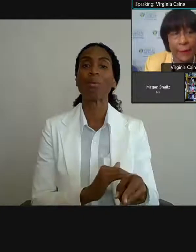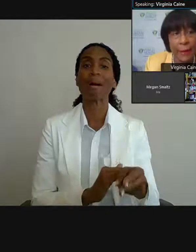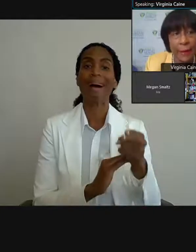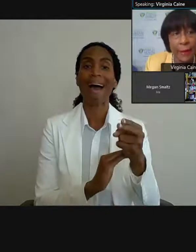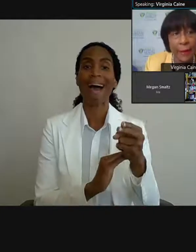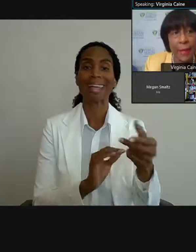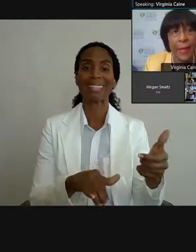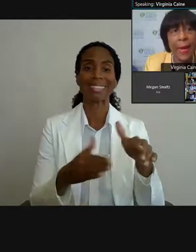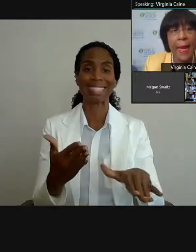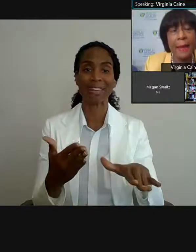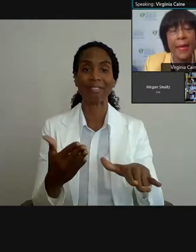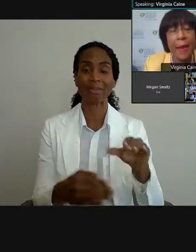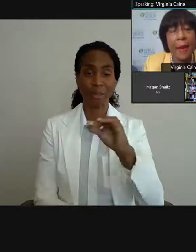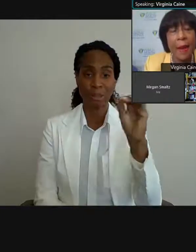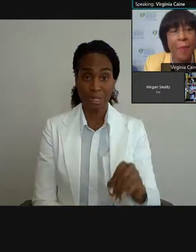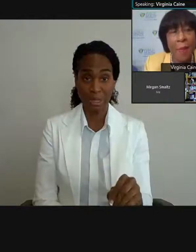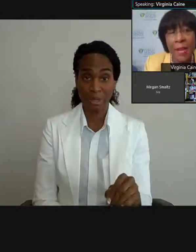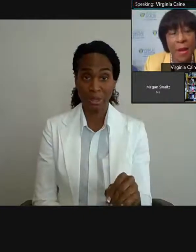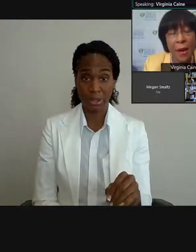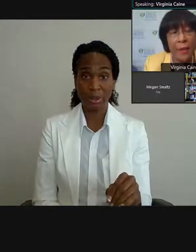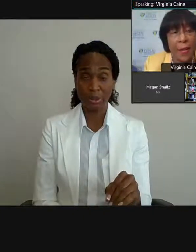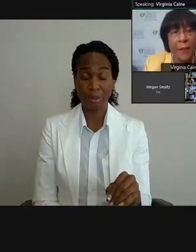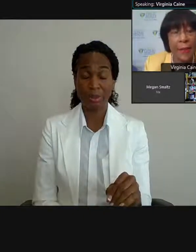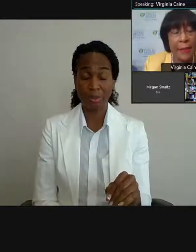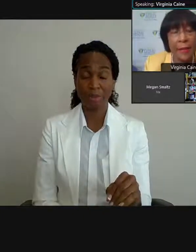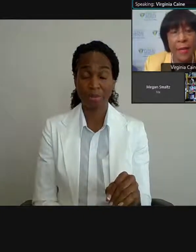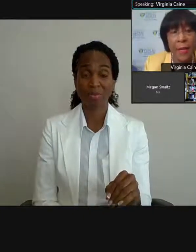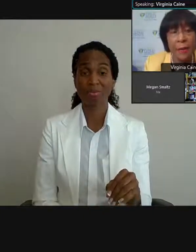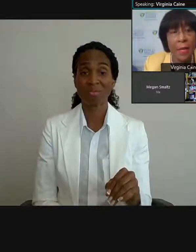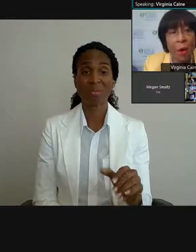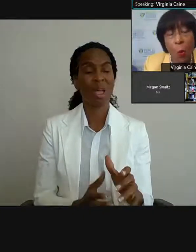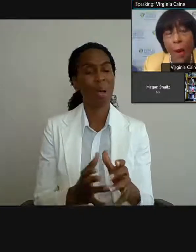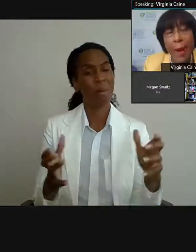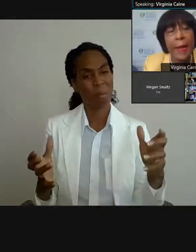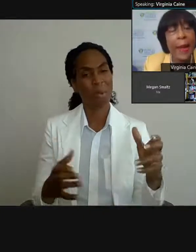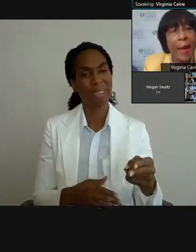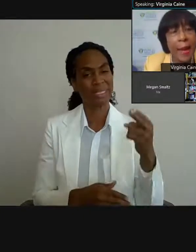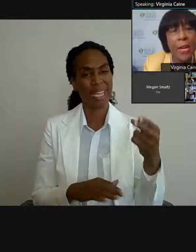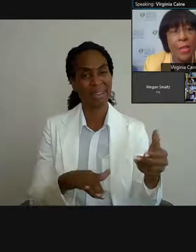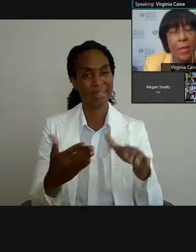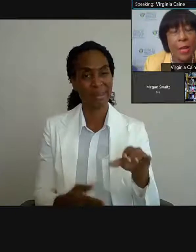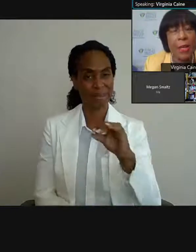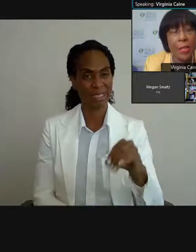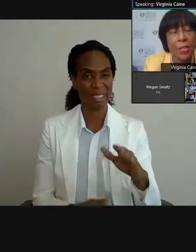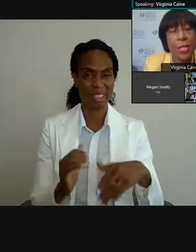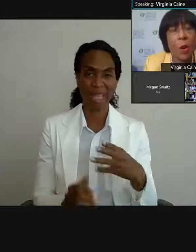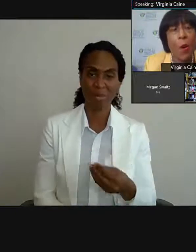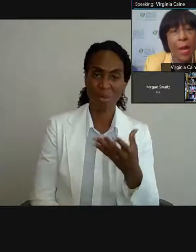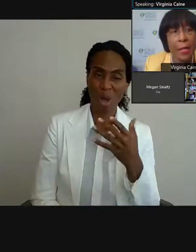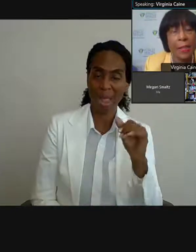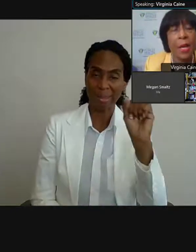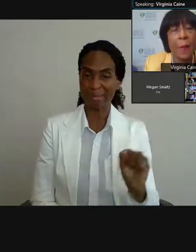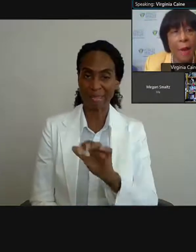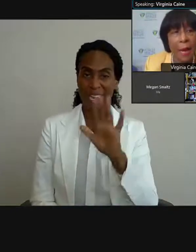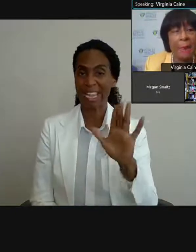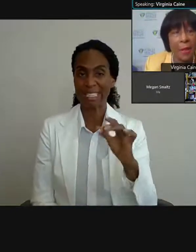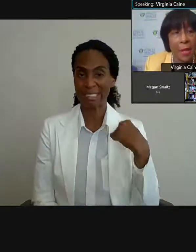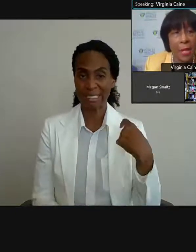death rate. And they have the much higher death rates than our white, Asian, and Latino